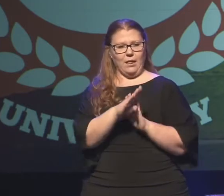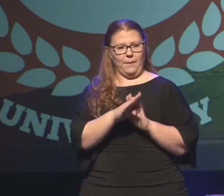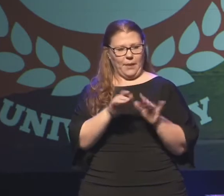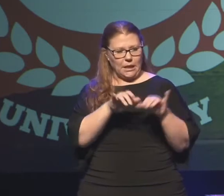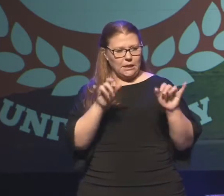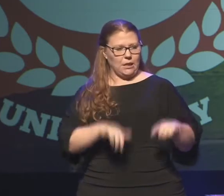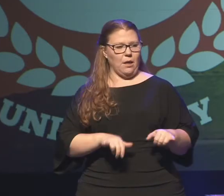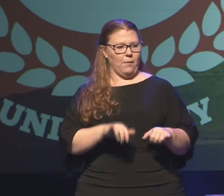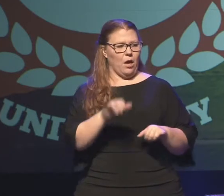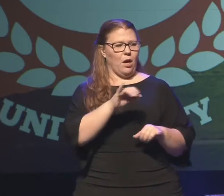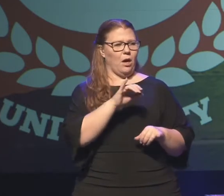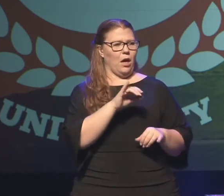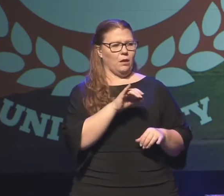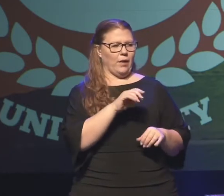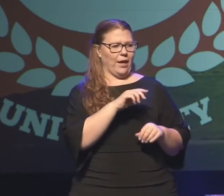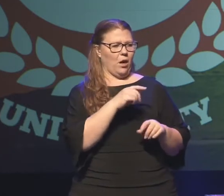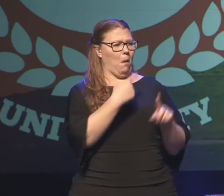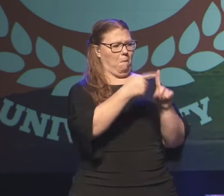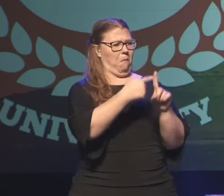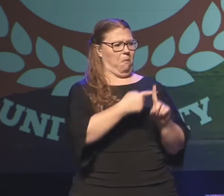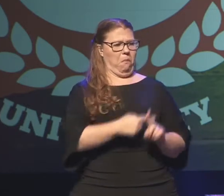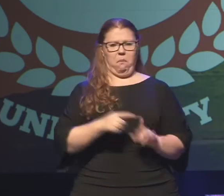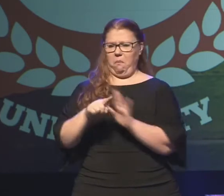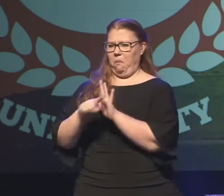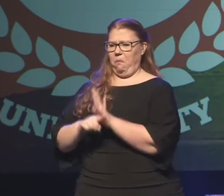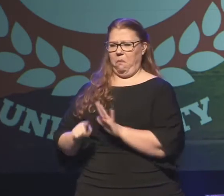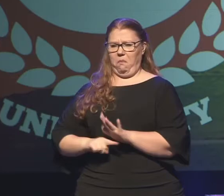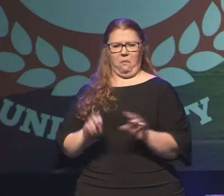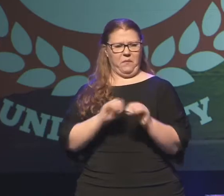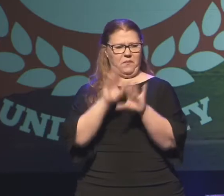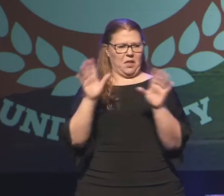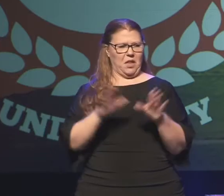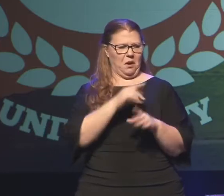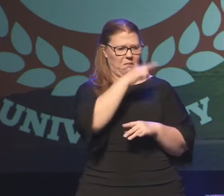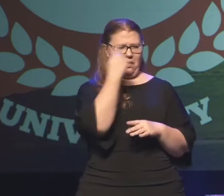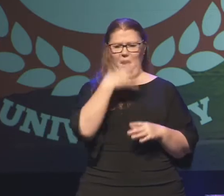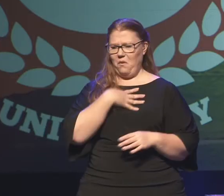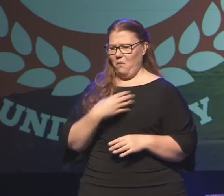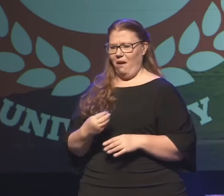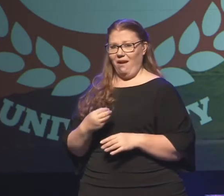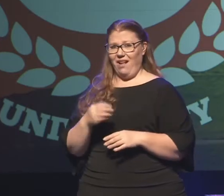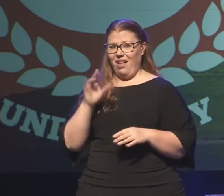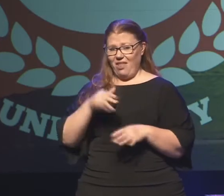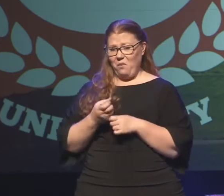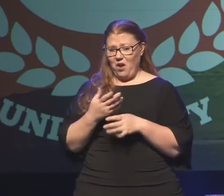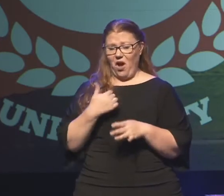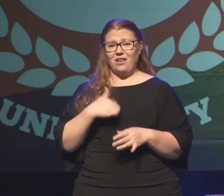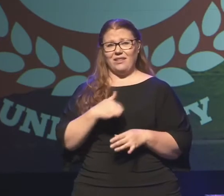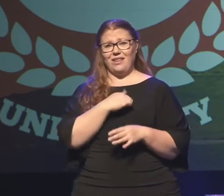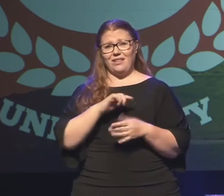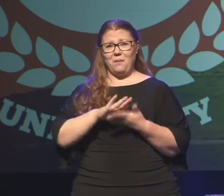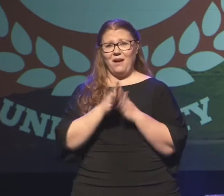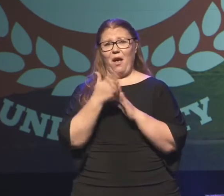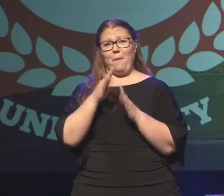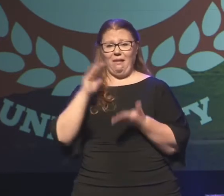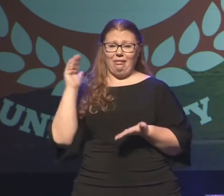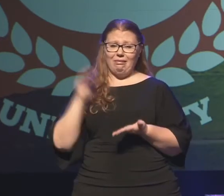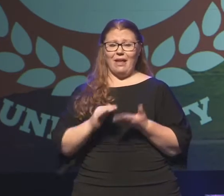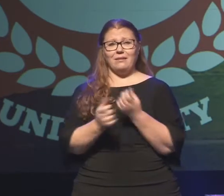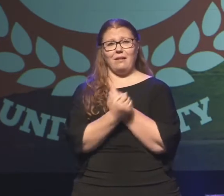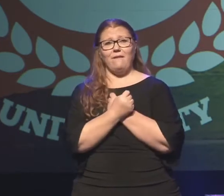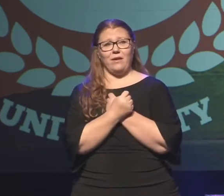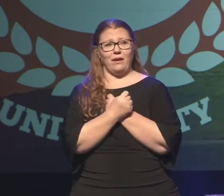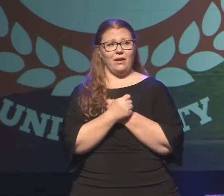and we never do that, which would lead us to becoming actually less loving. When we have to wrestle